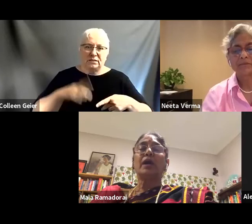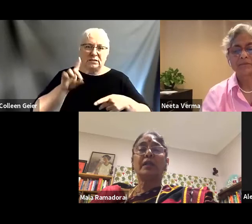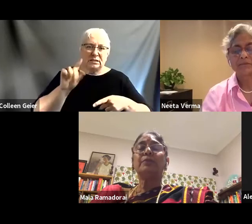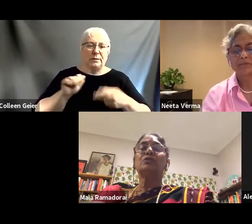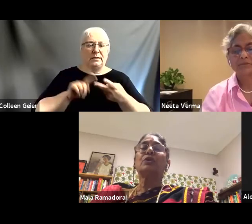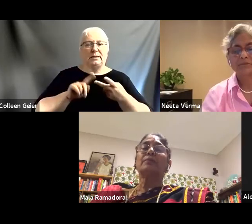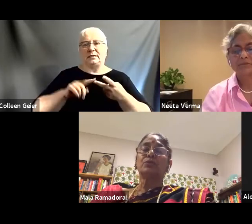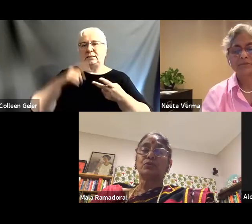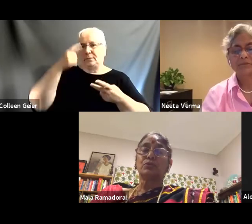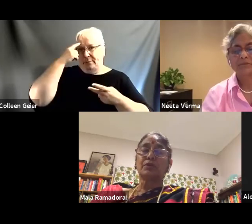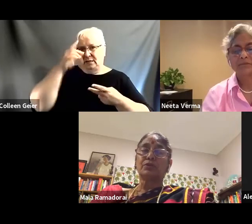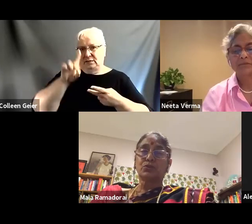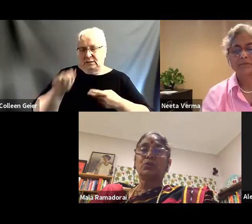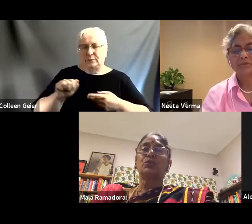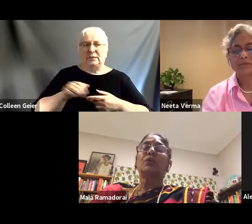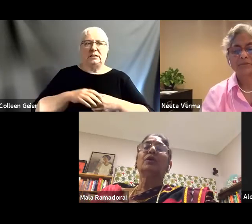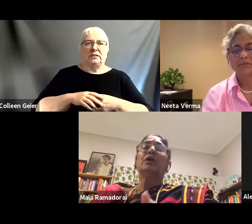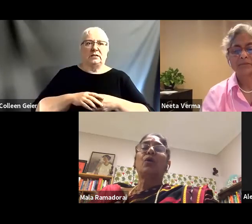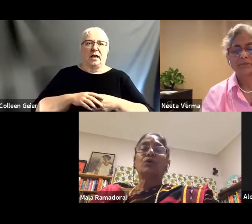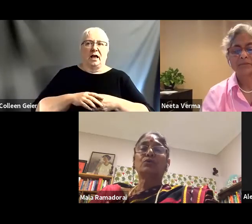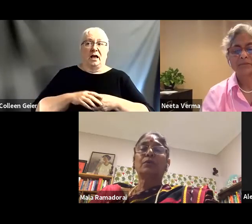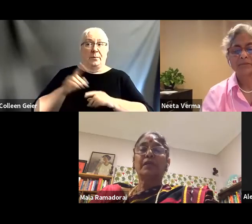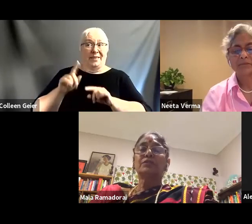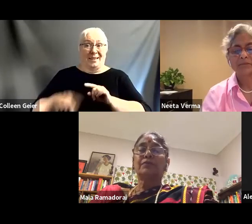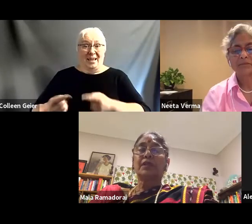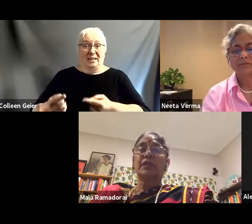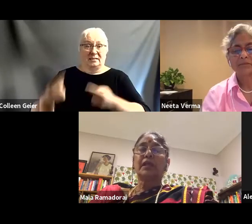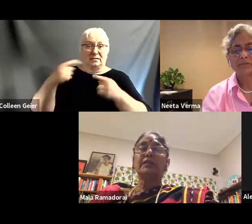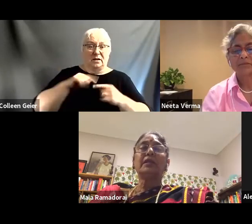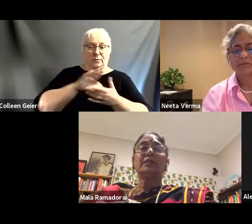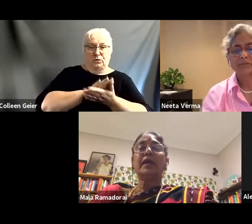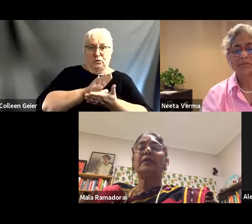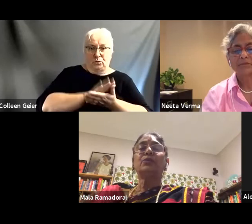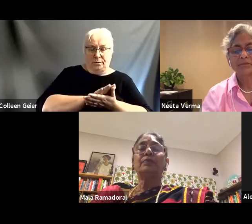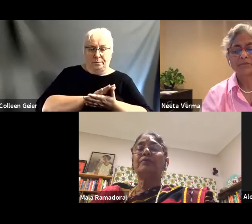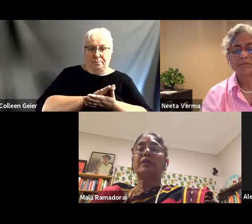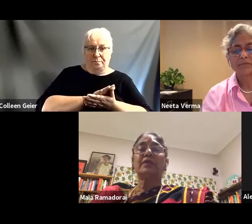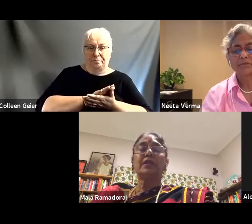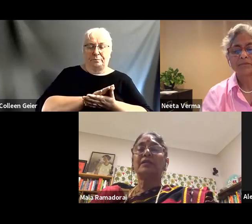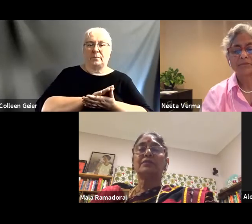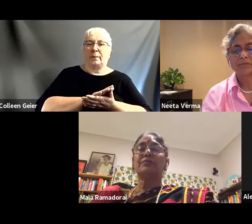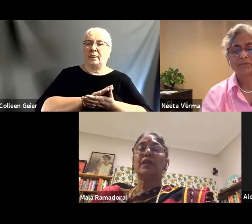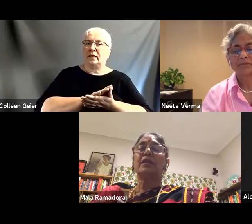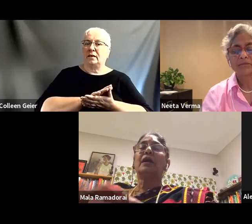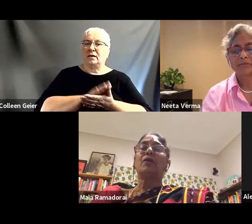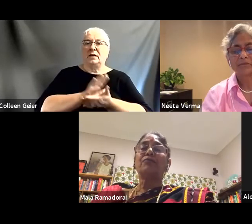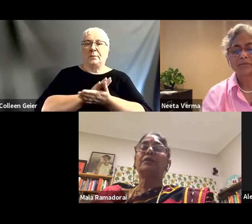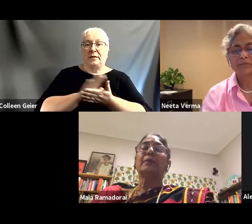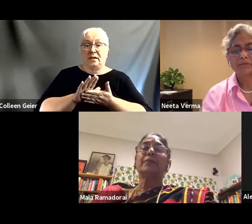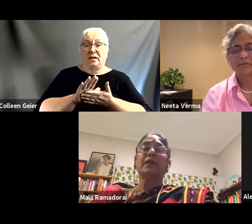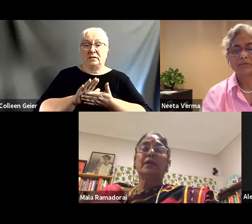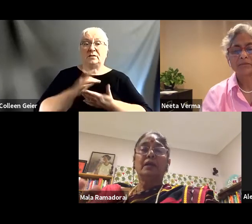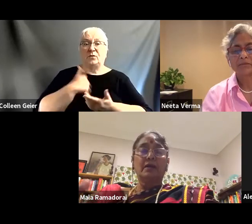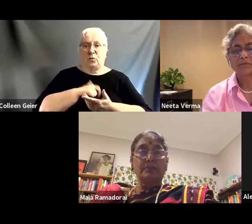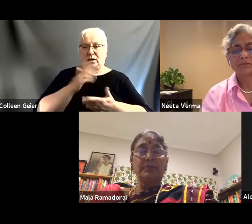people who are unable to come to school or to a place of learning, I think there it would be very, very nice if we can offer